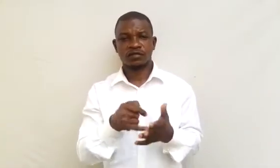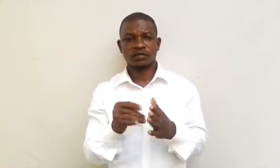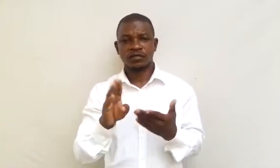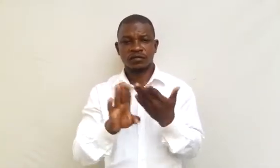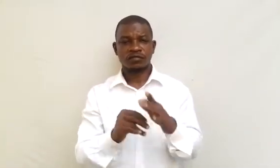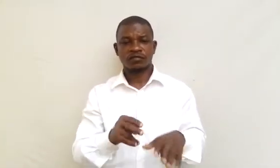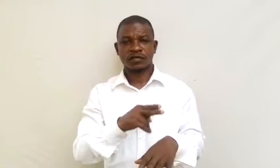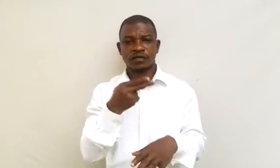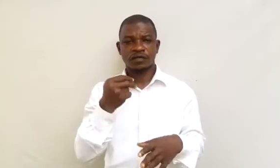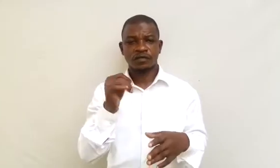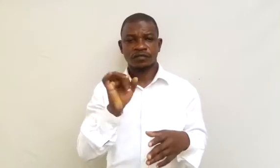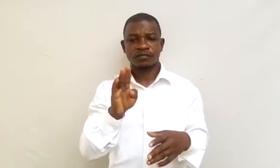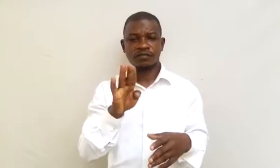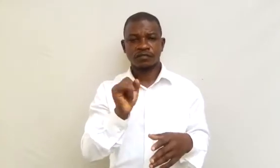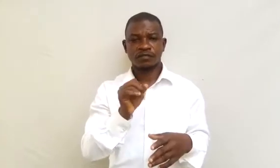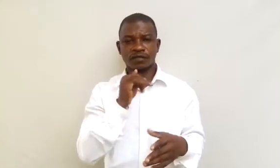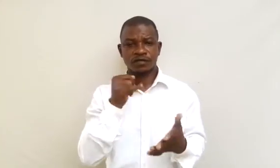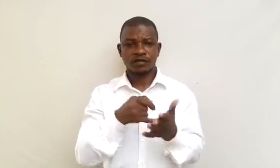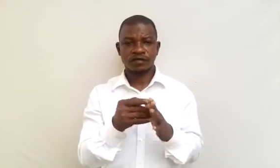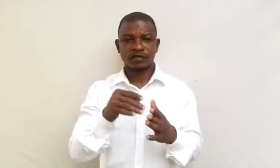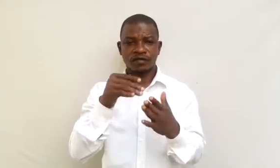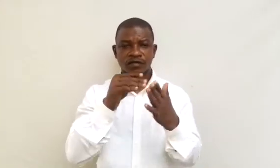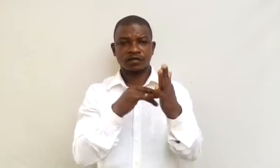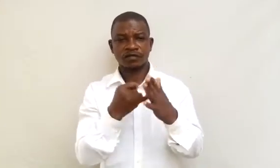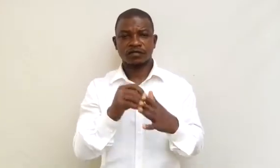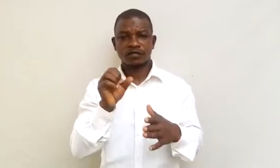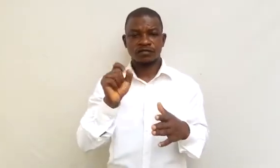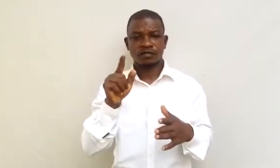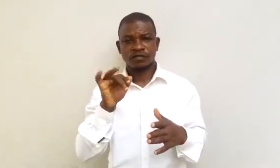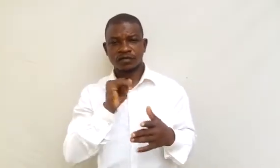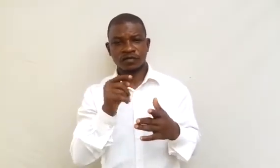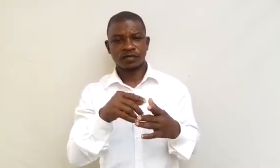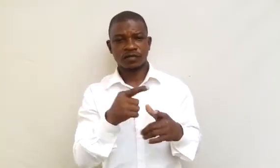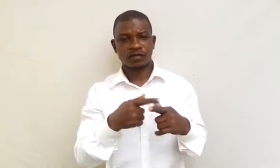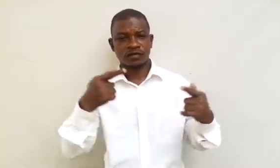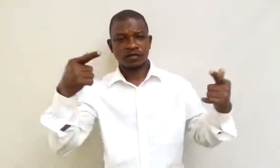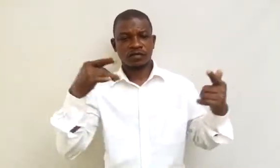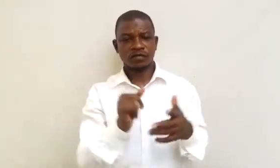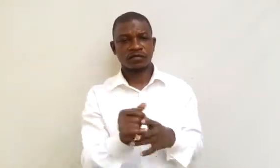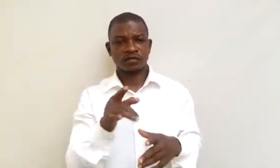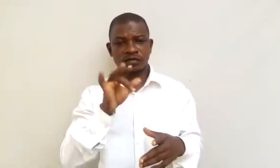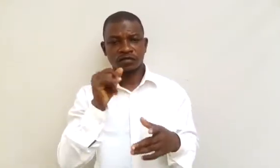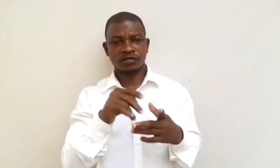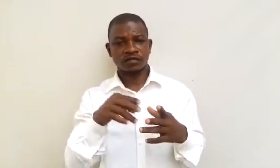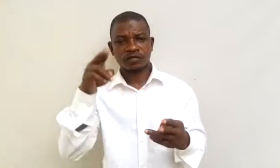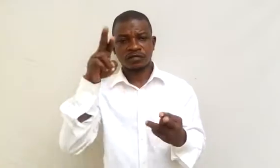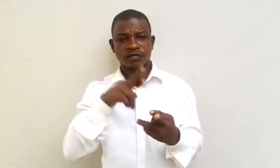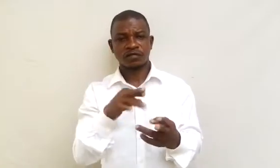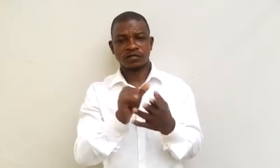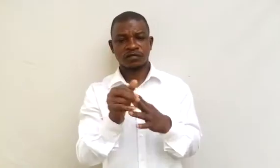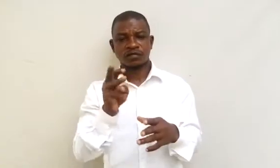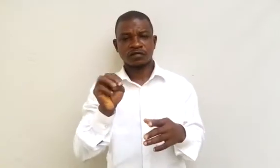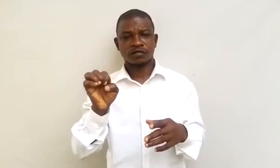Hibernation. It is a state of sleep and greatly reduced metabolic rates